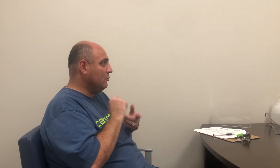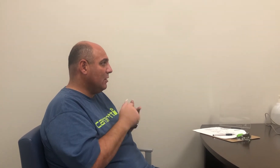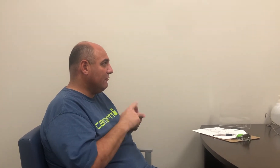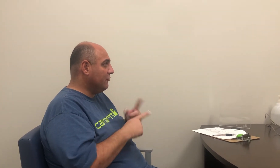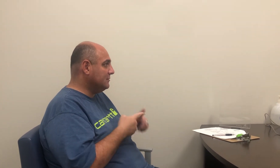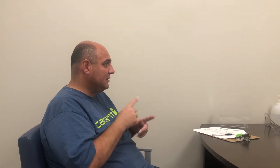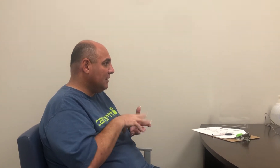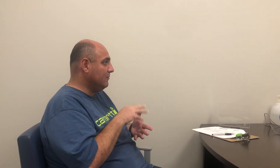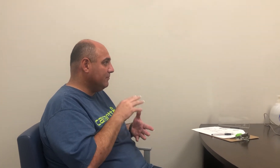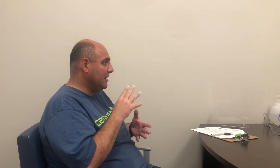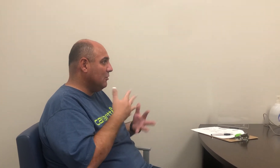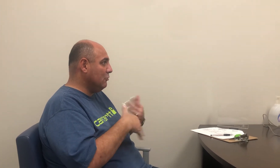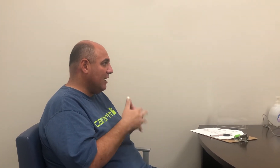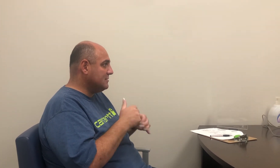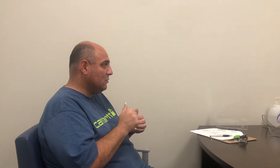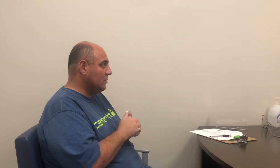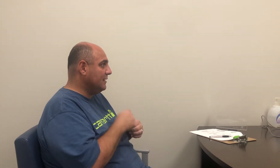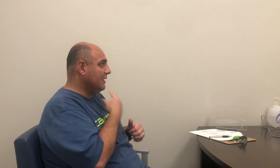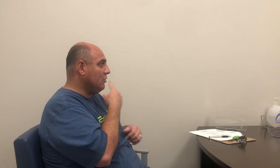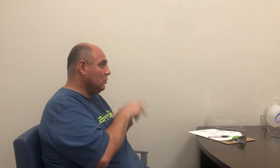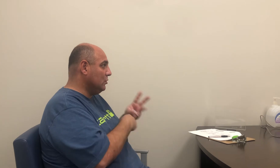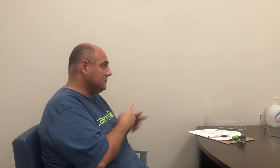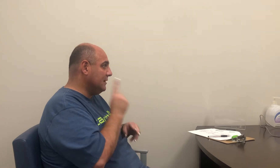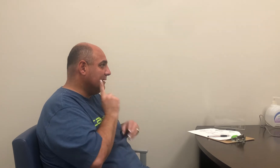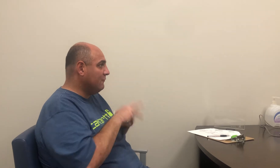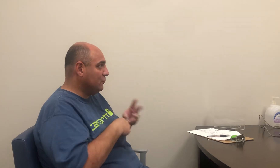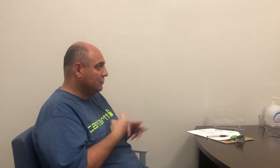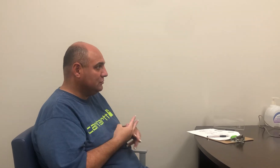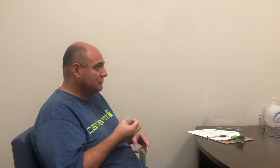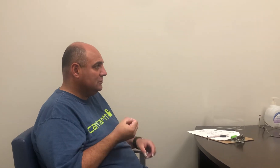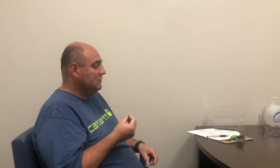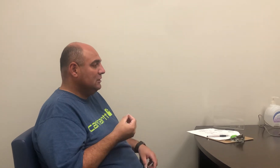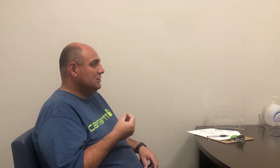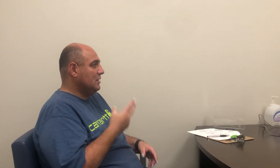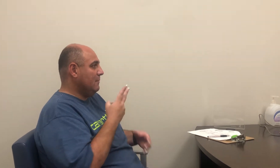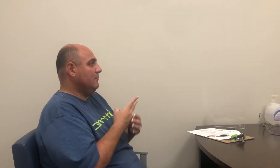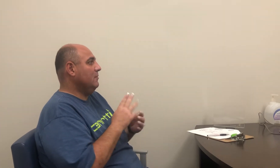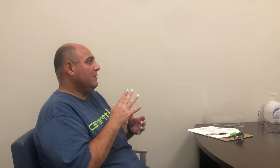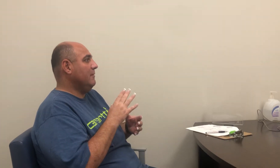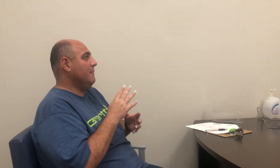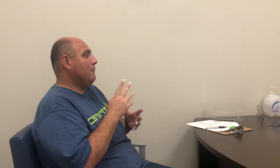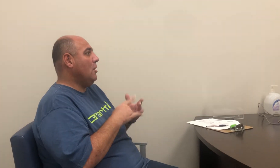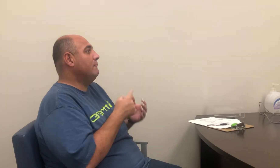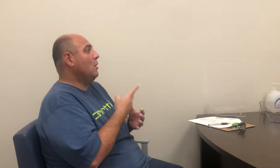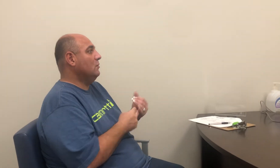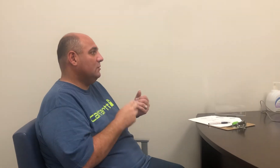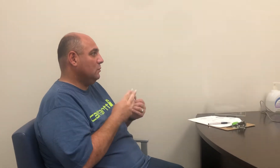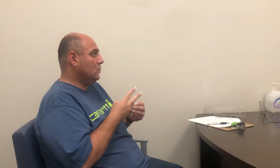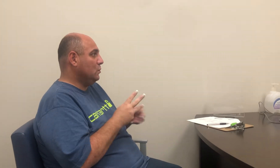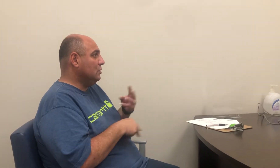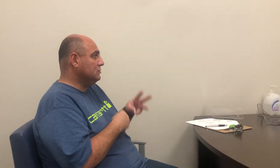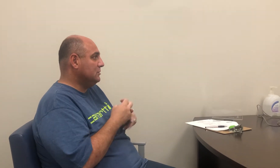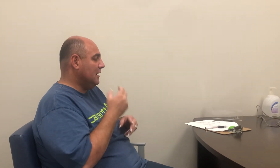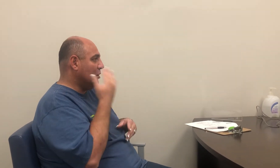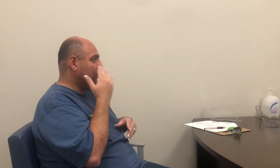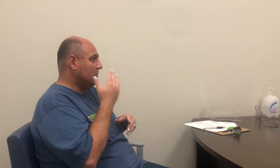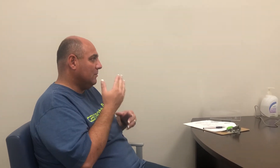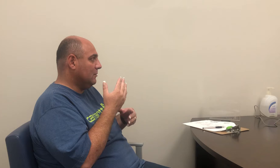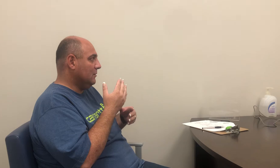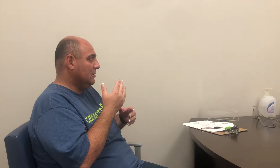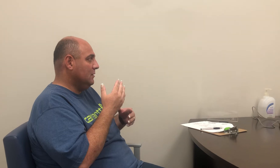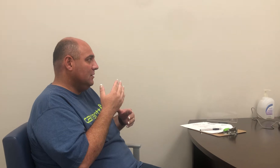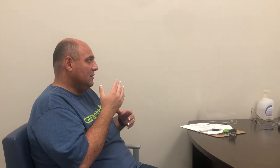environment being with other friends, and I've been interacting with the hearing world and the deaf world. Mm-hmm. So I've been part of both worlds, so I